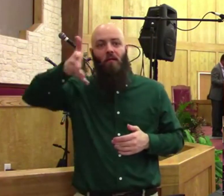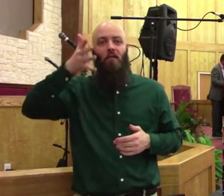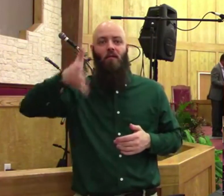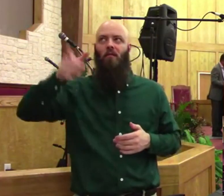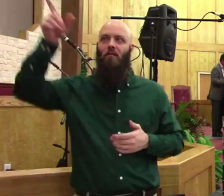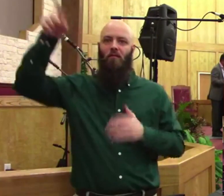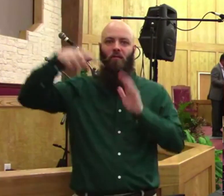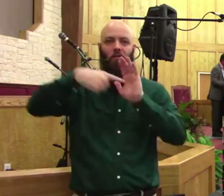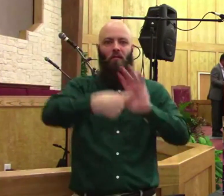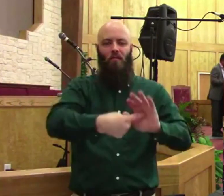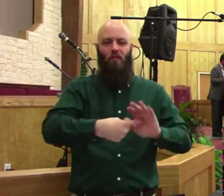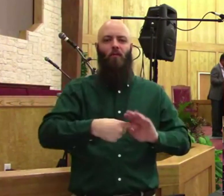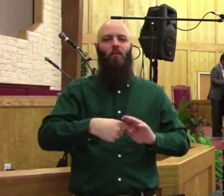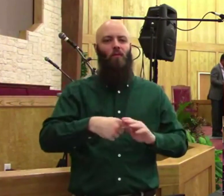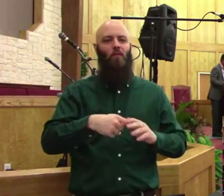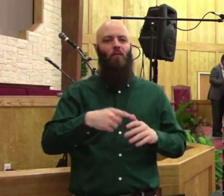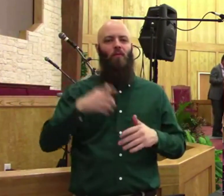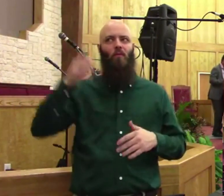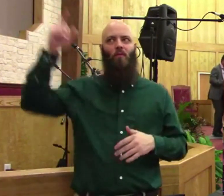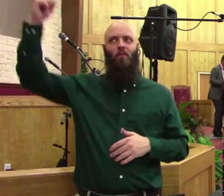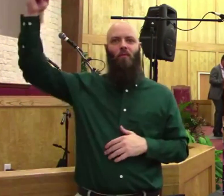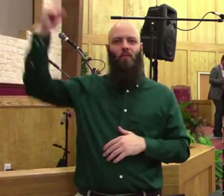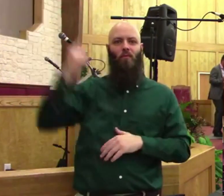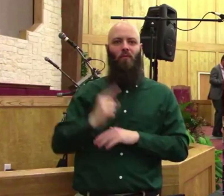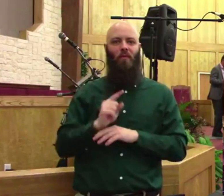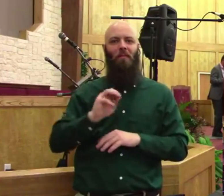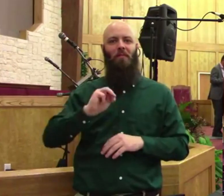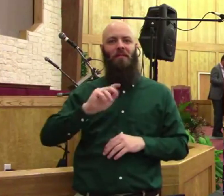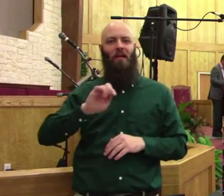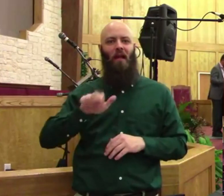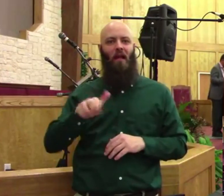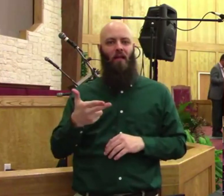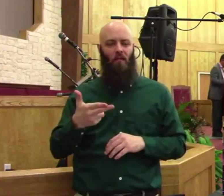long for Messiah would appear,